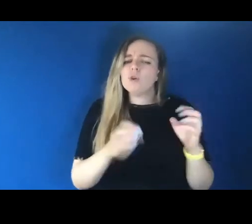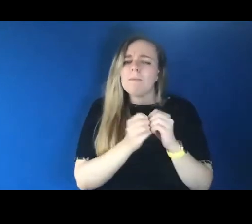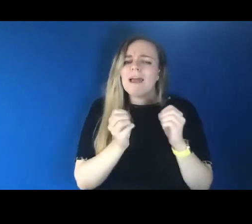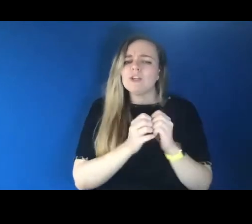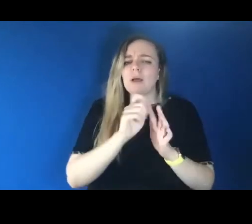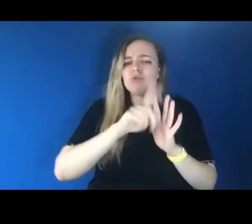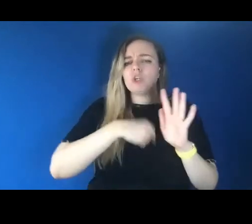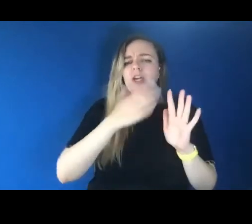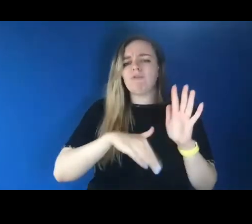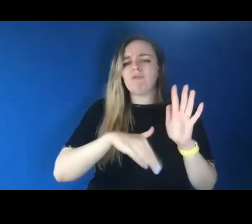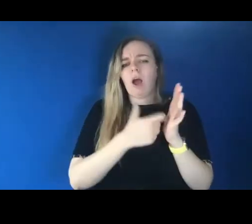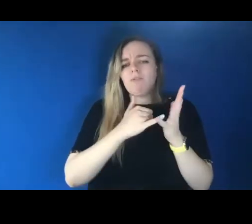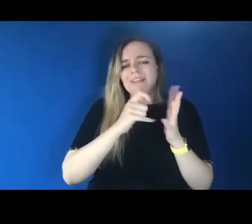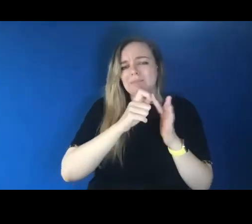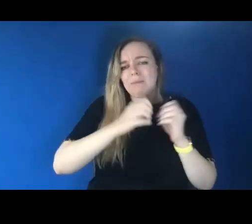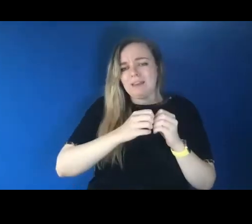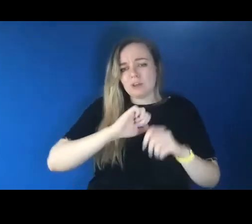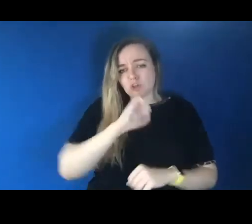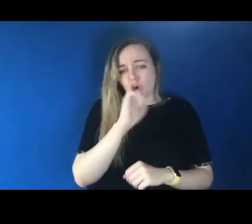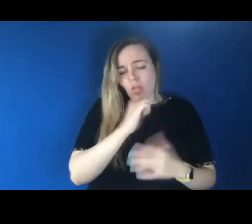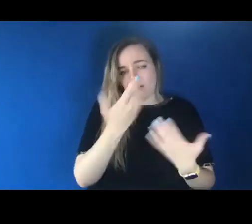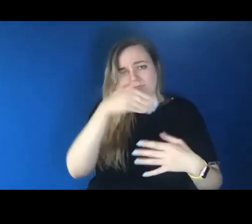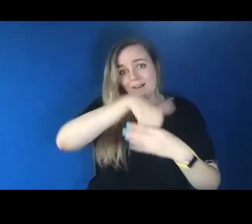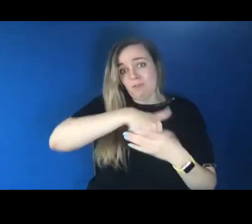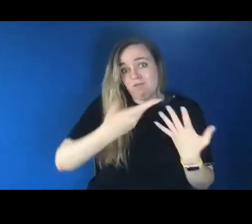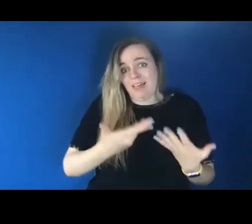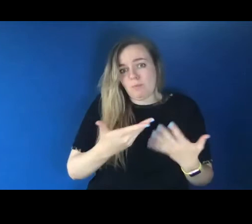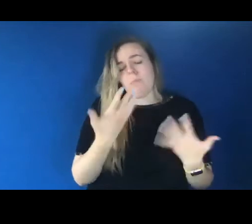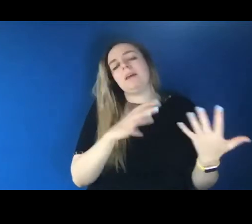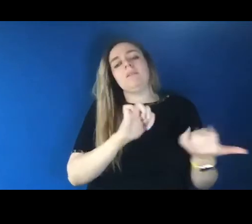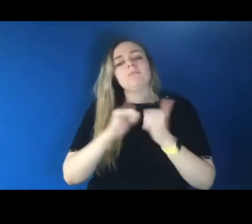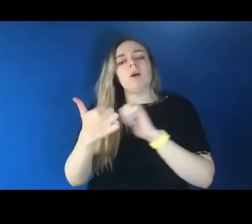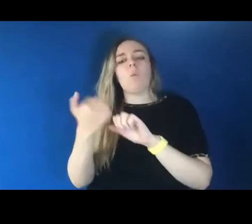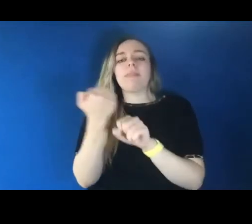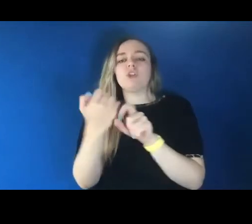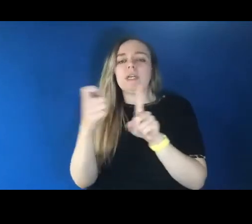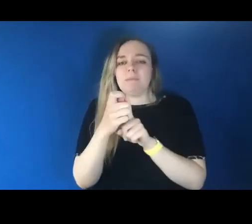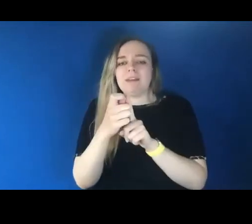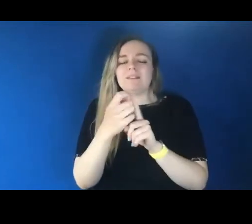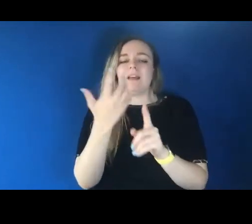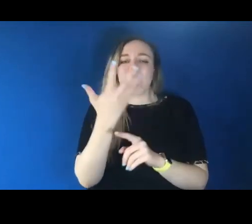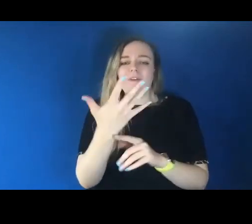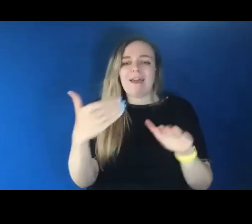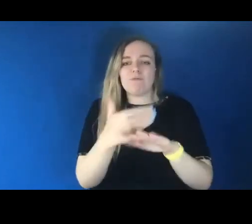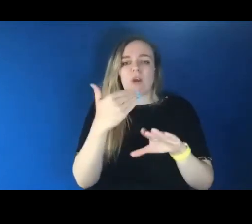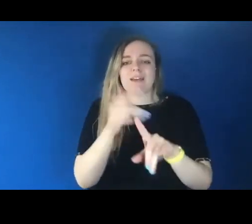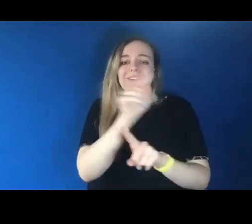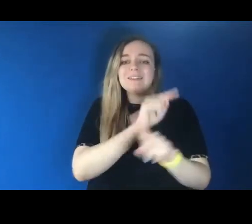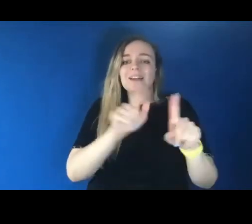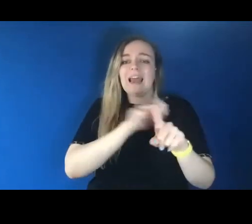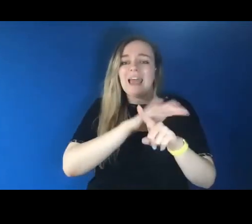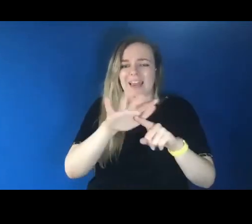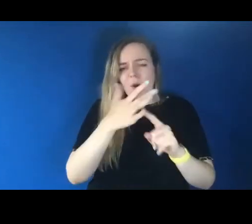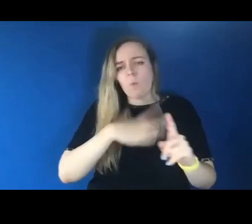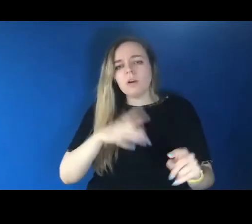RSPB Scotland's just involved in at the moment. So we've partnered up with GPs in 5 practices across Edinburgh to pilot